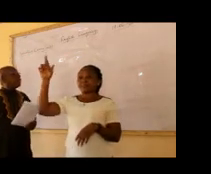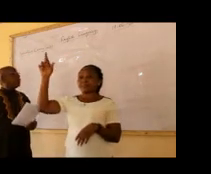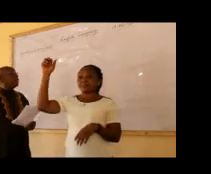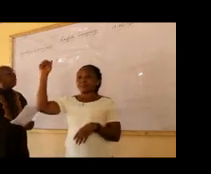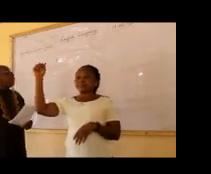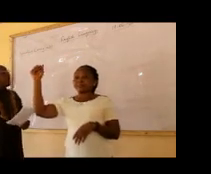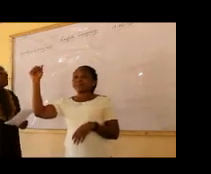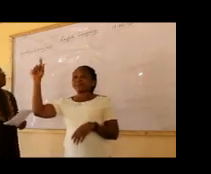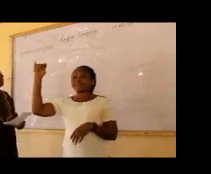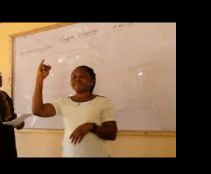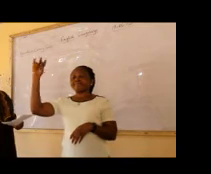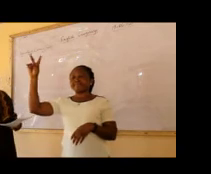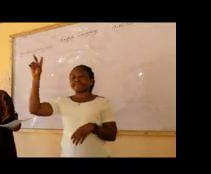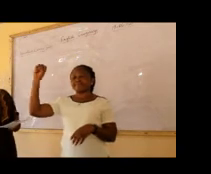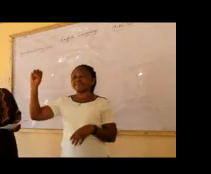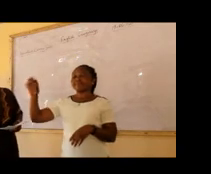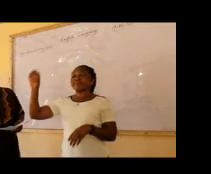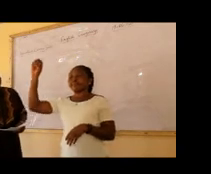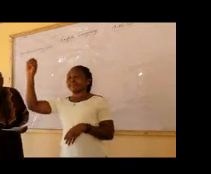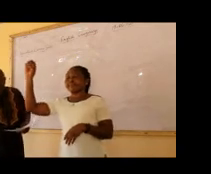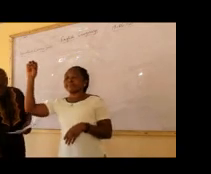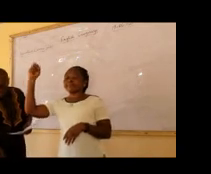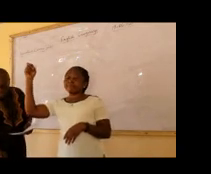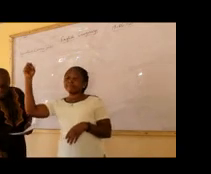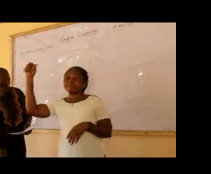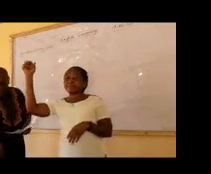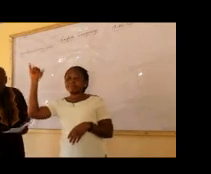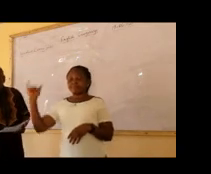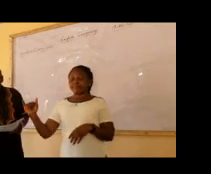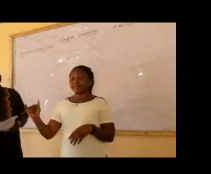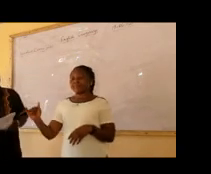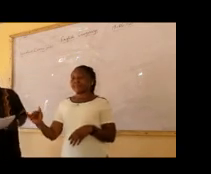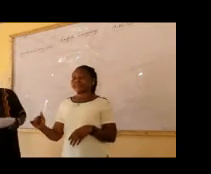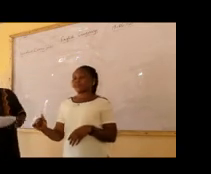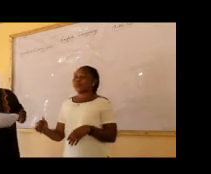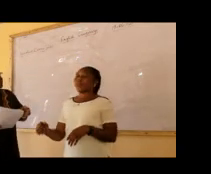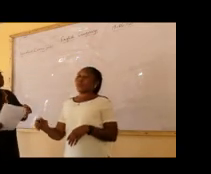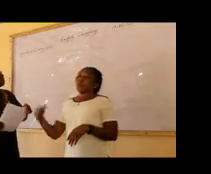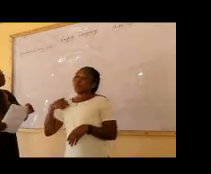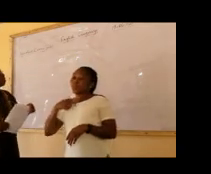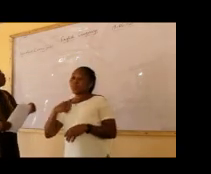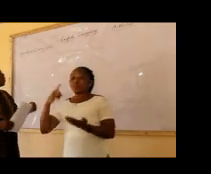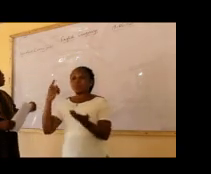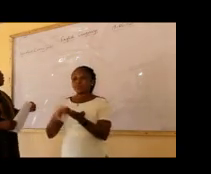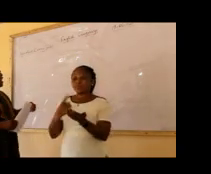I gave you the format. We discussed the 3-part,